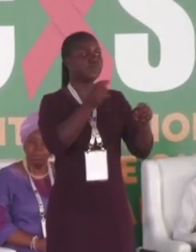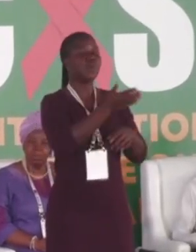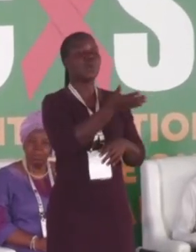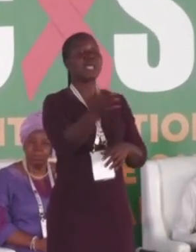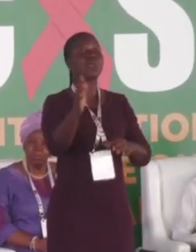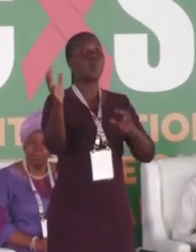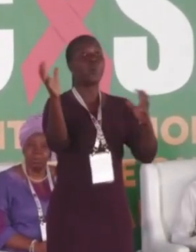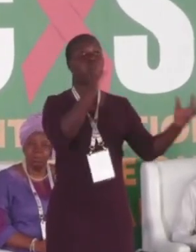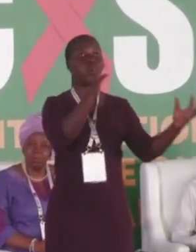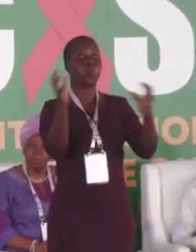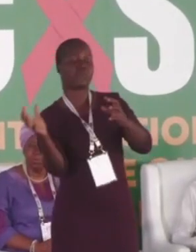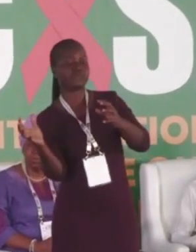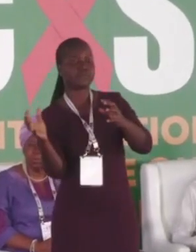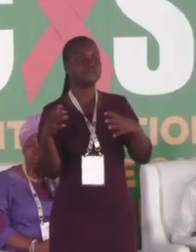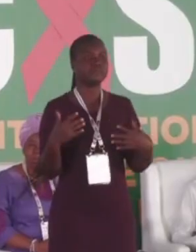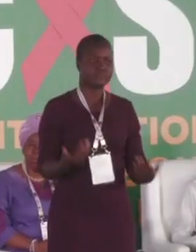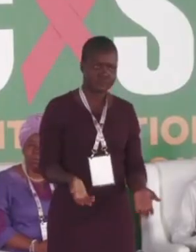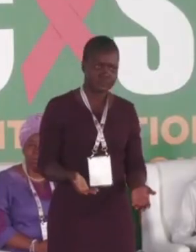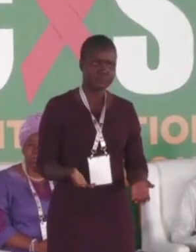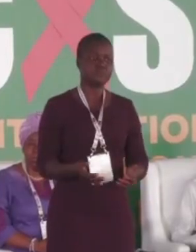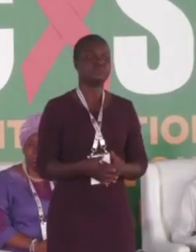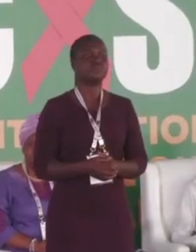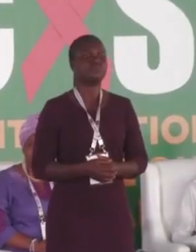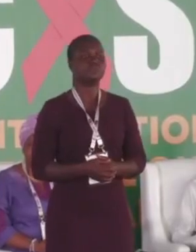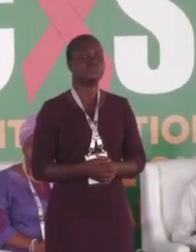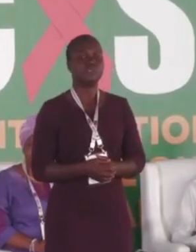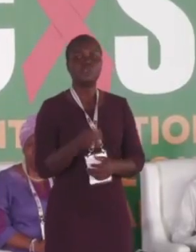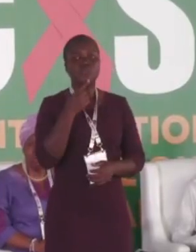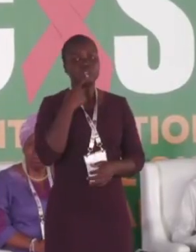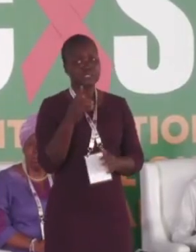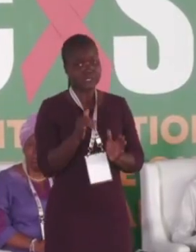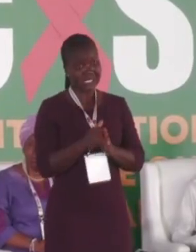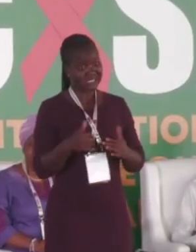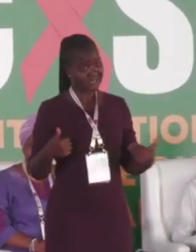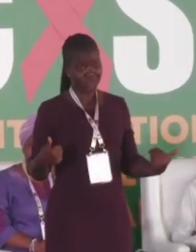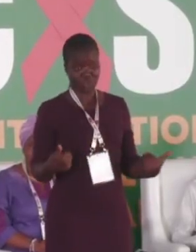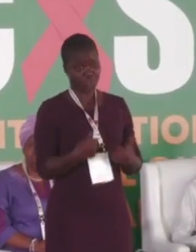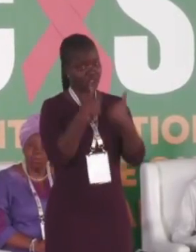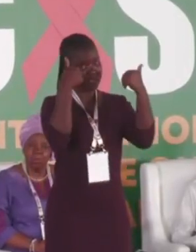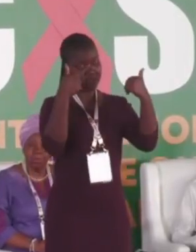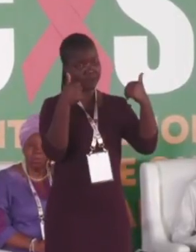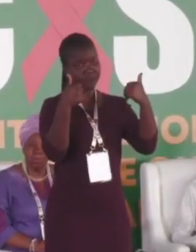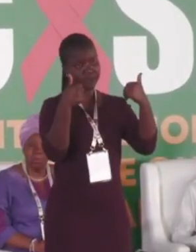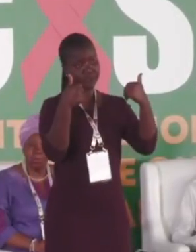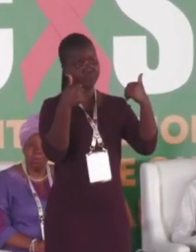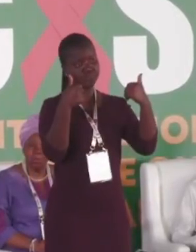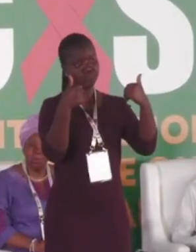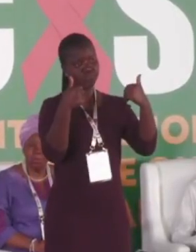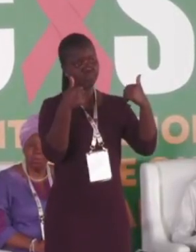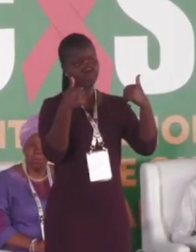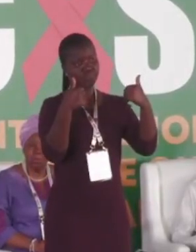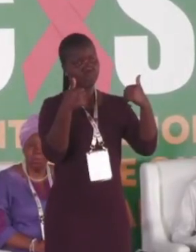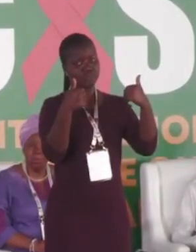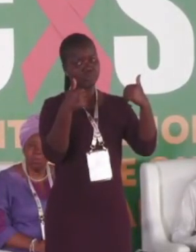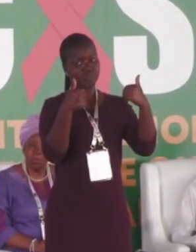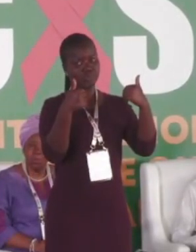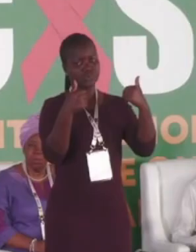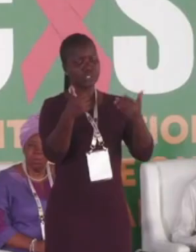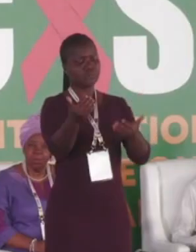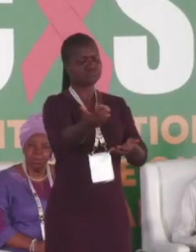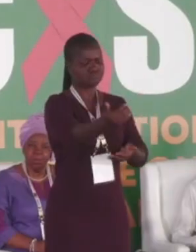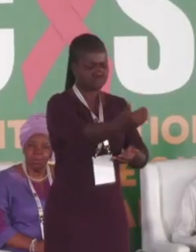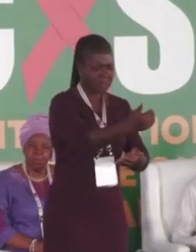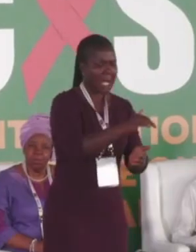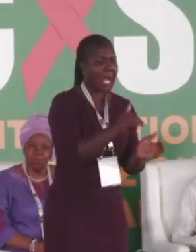conflict, you are saying it challenges the collection of